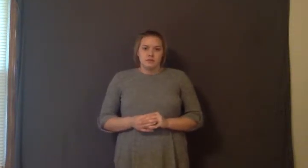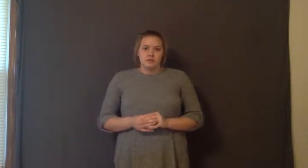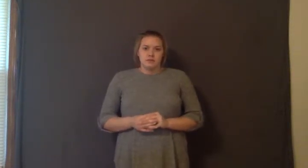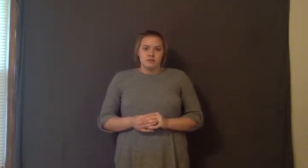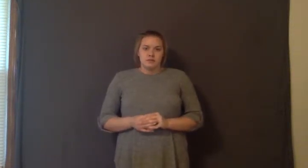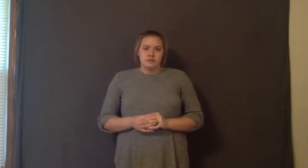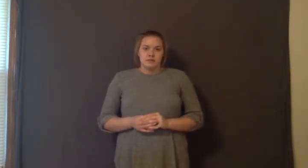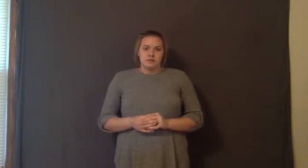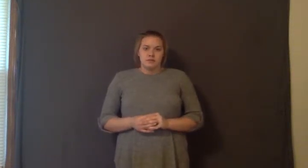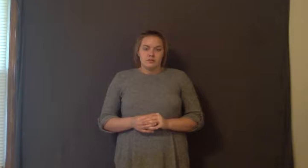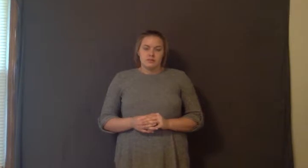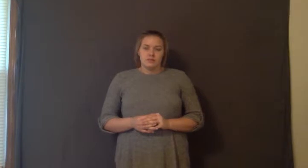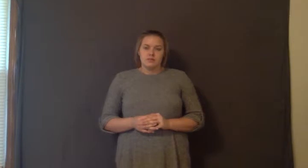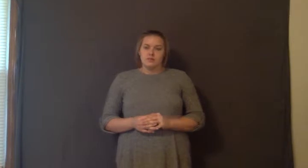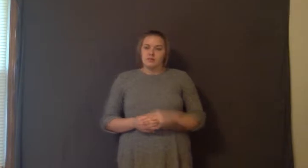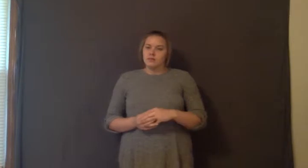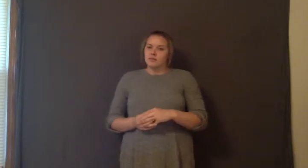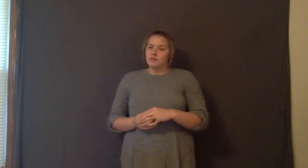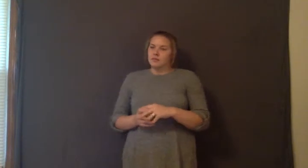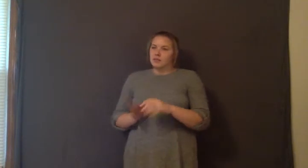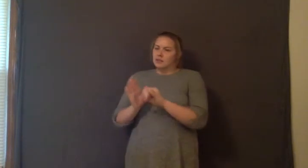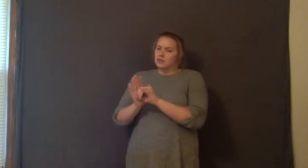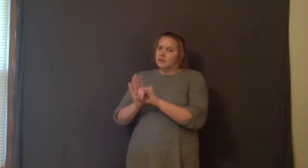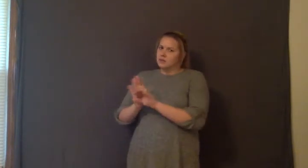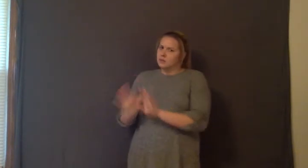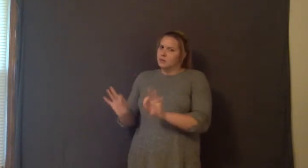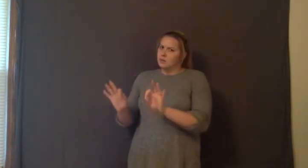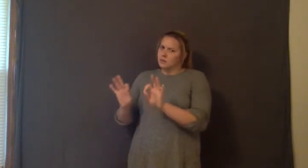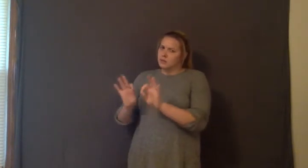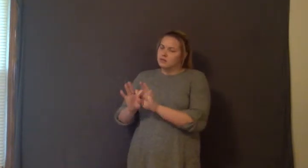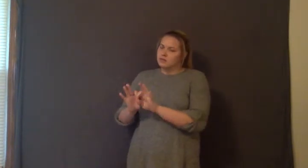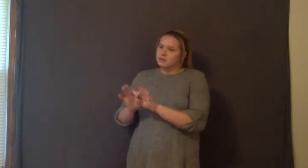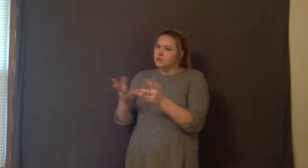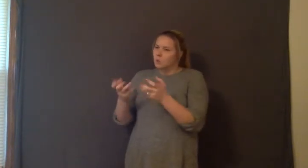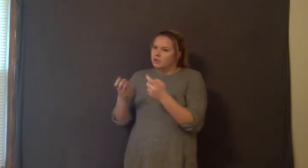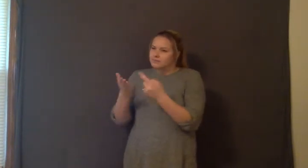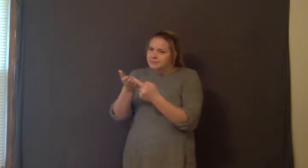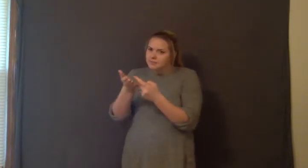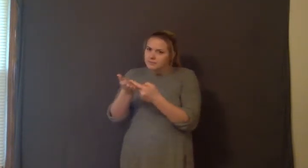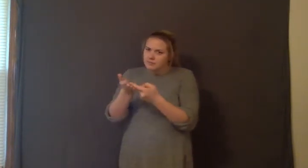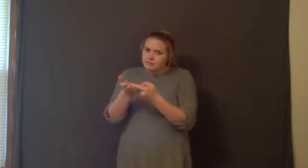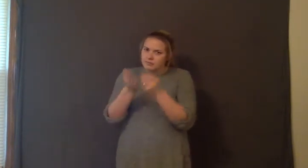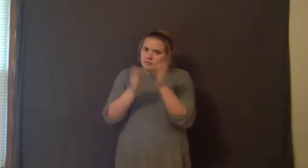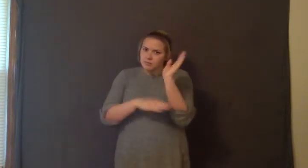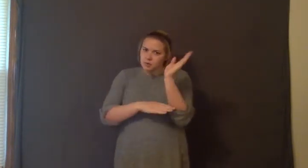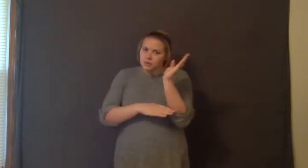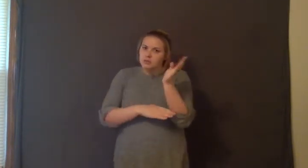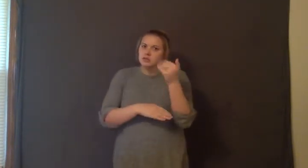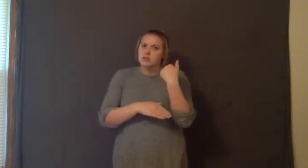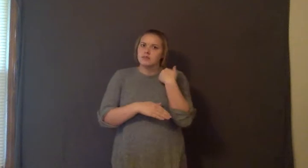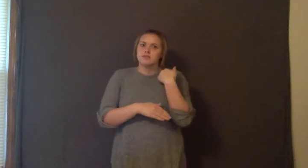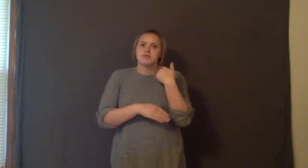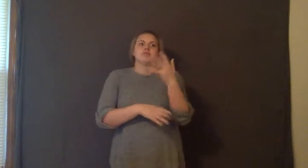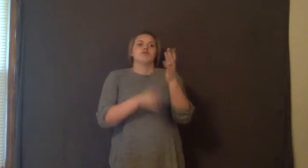And I mention that because I think identity is really important. And we've had some fantastic presentations. And I think what we've learned is